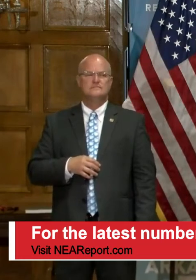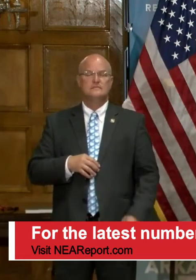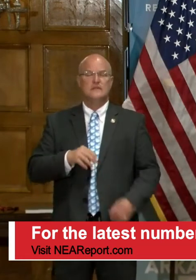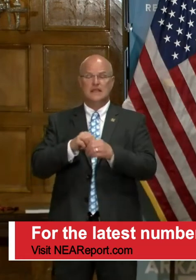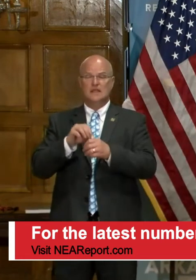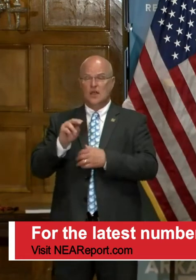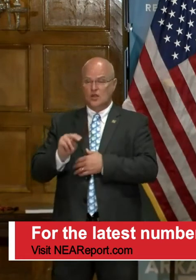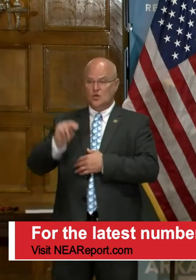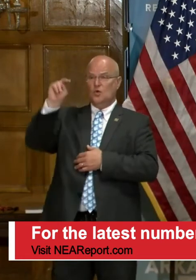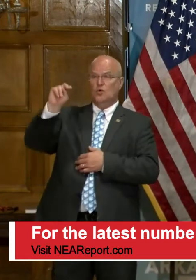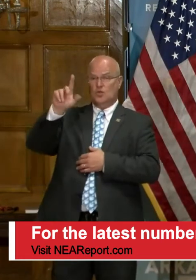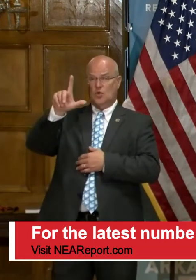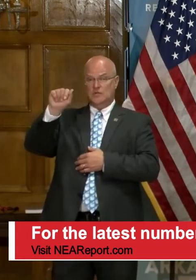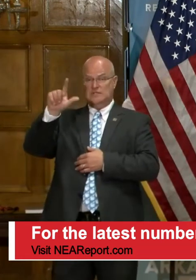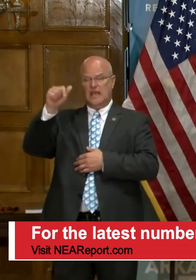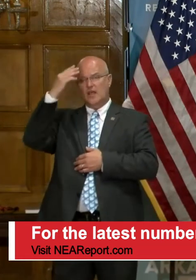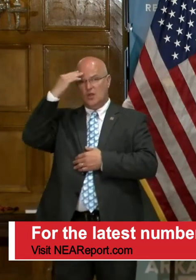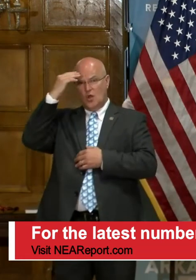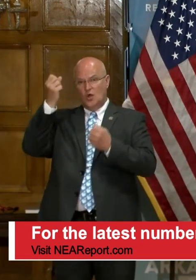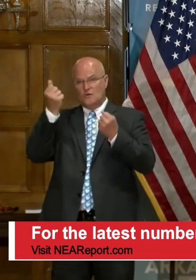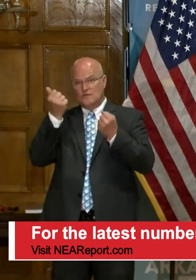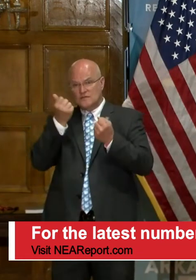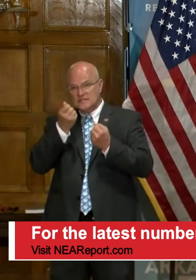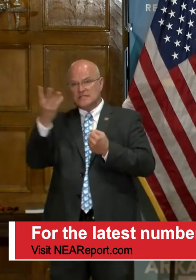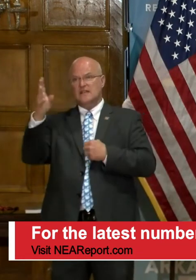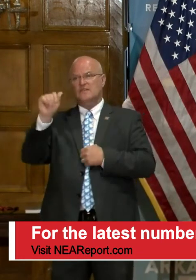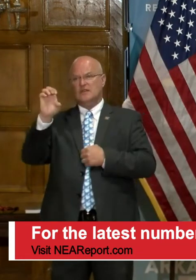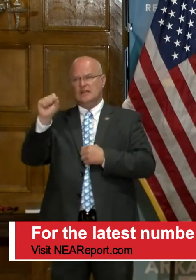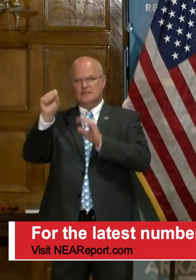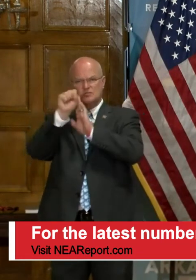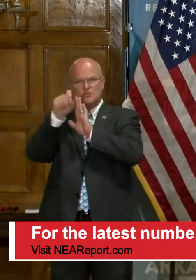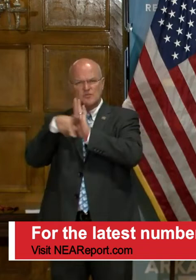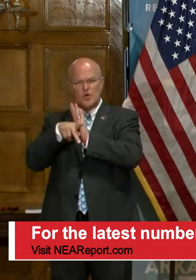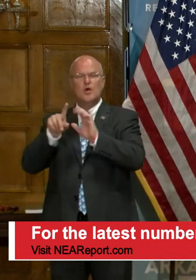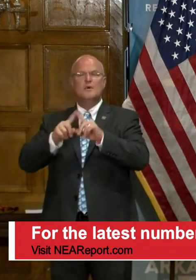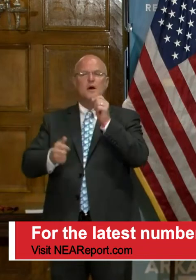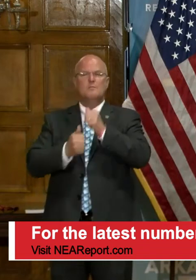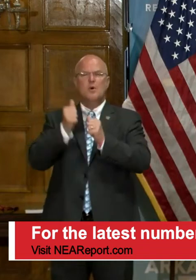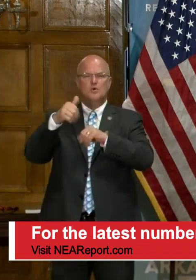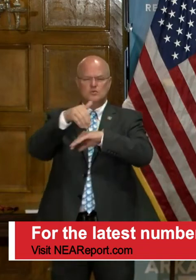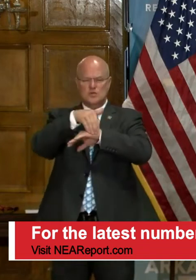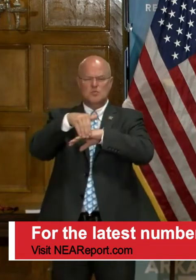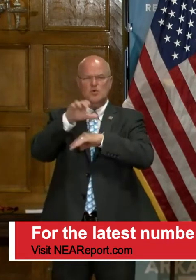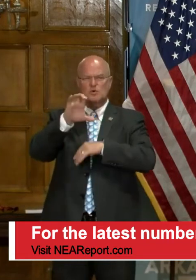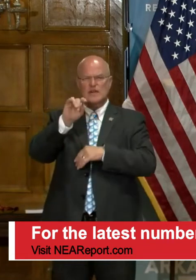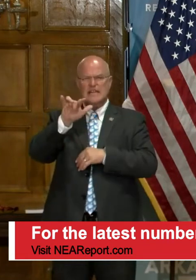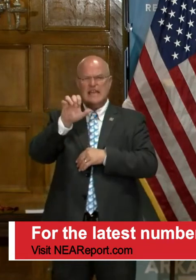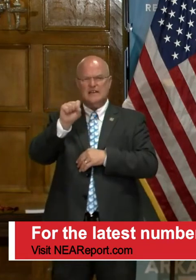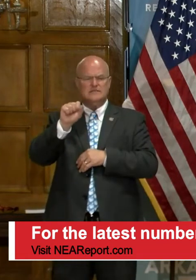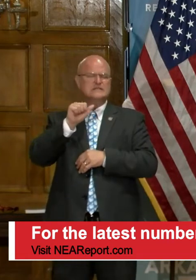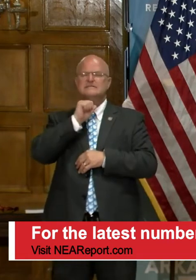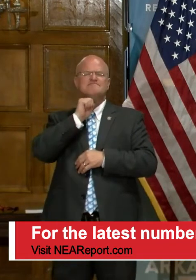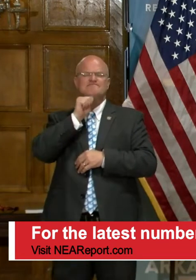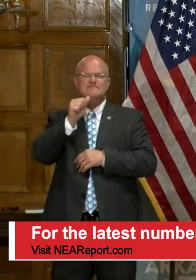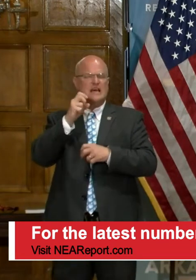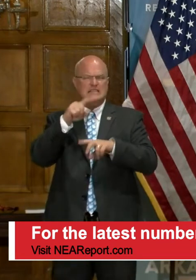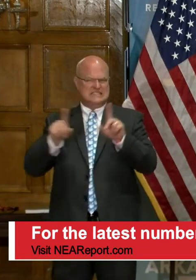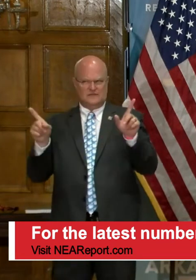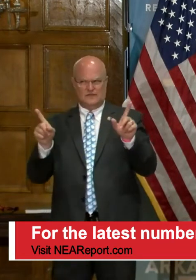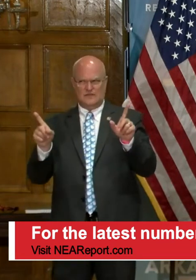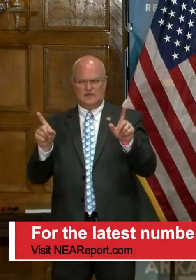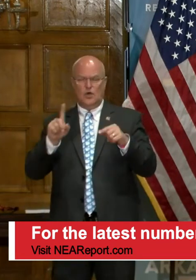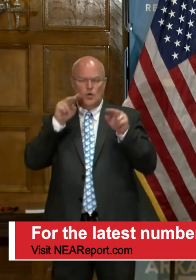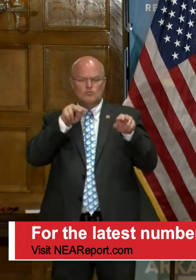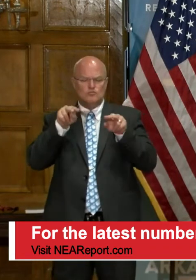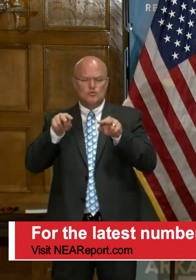In the northern part of Louisiana, we know there are quite a few cases in Shreveport, but most of the border counties have not been that different.